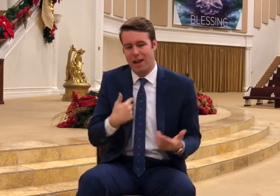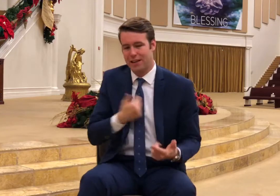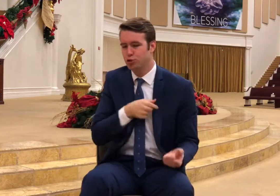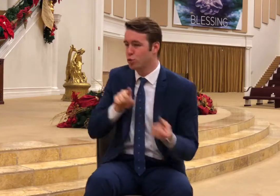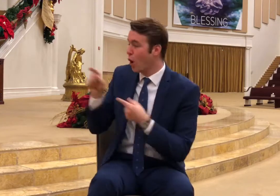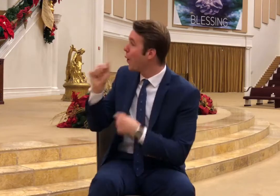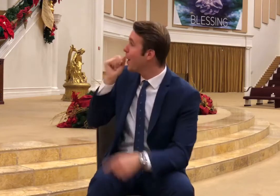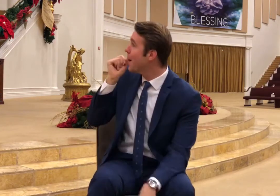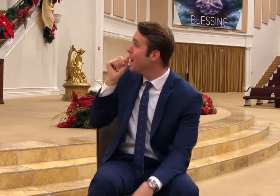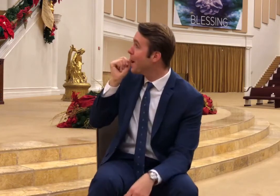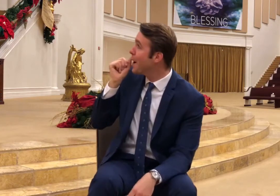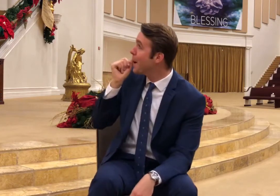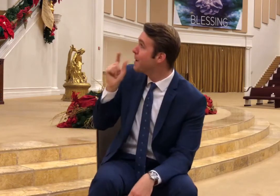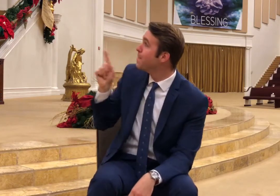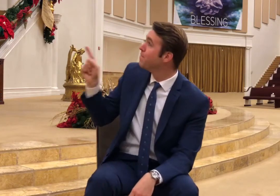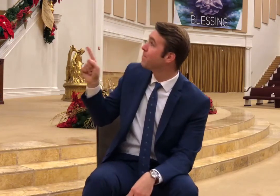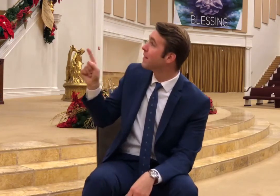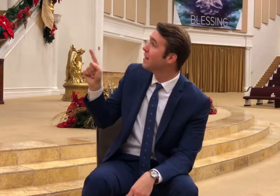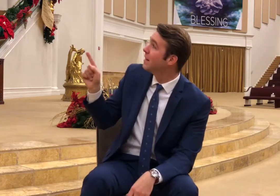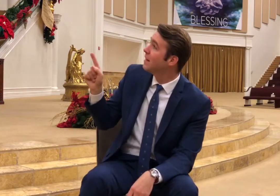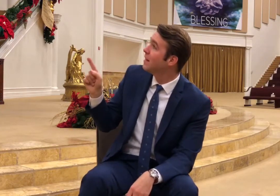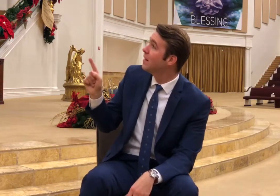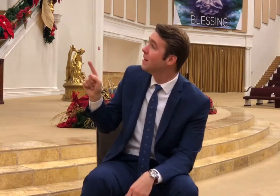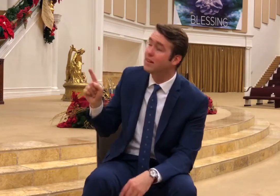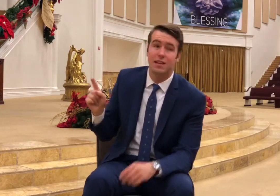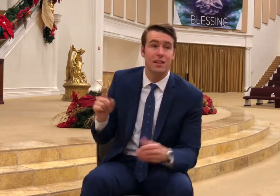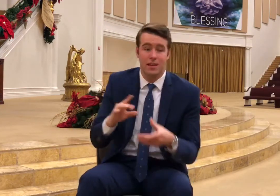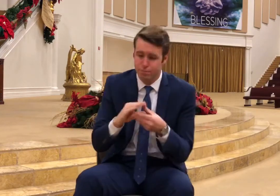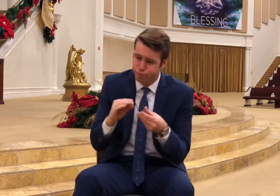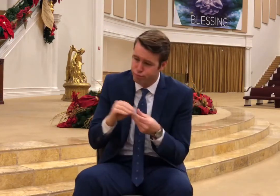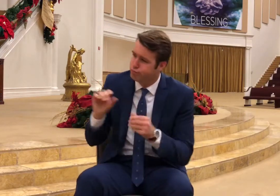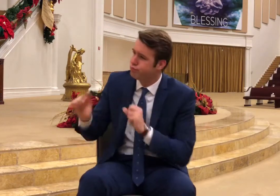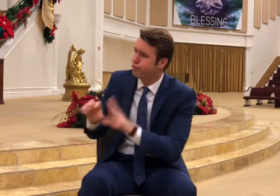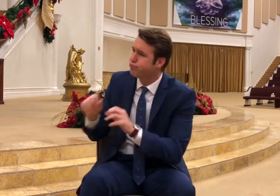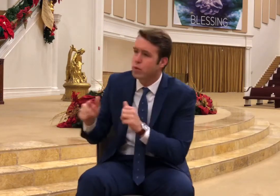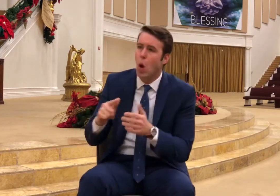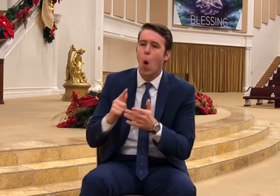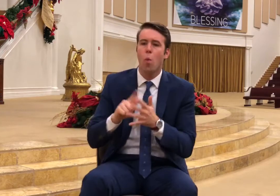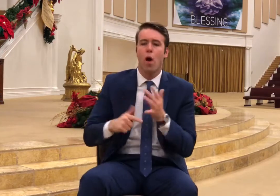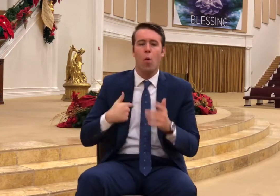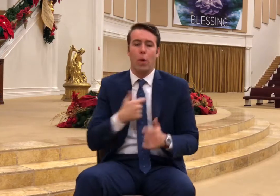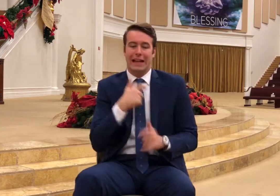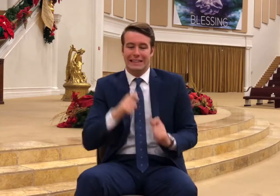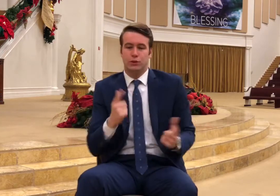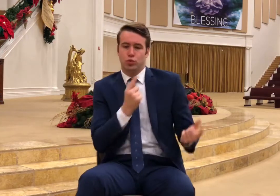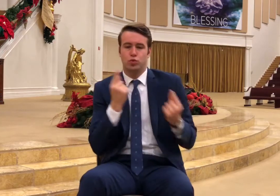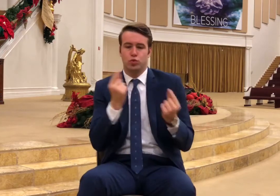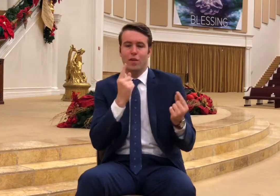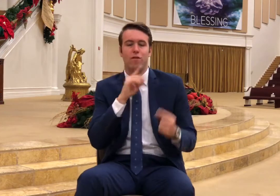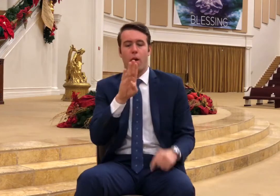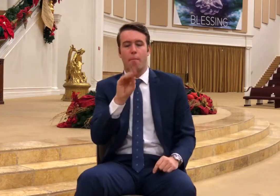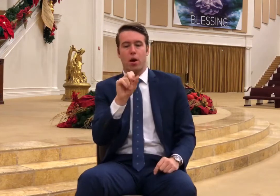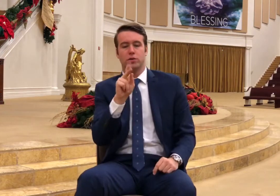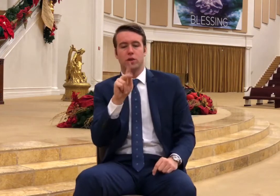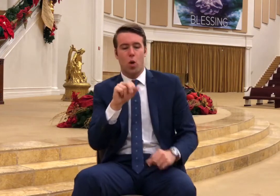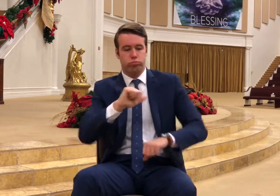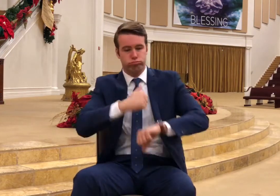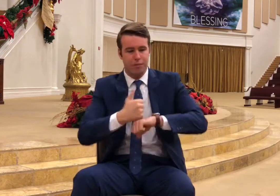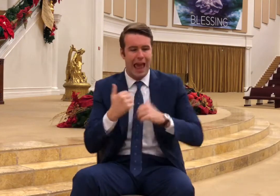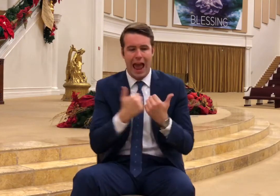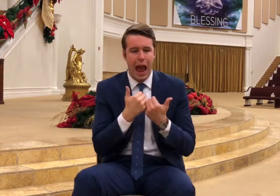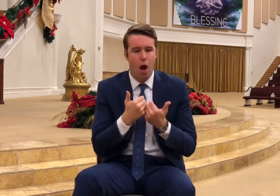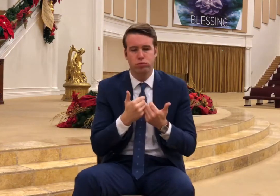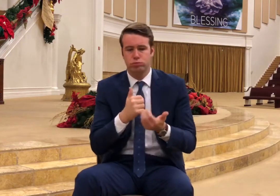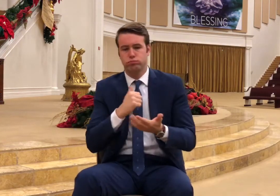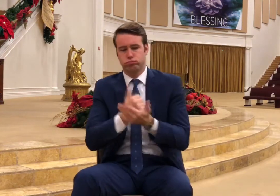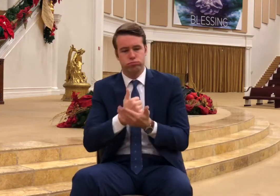and he gave us all of the process that we need to establish Bosco International, as well as the Rock Church